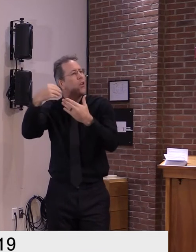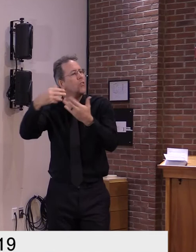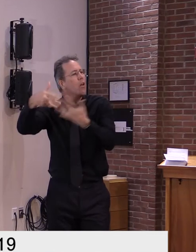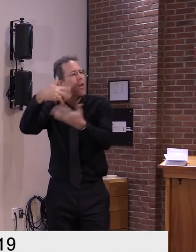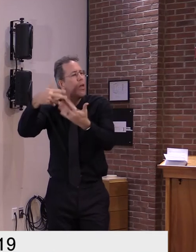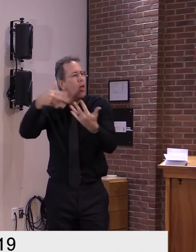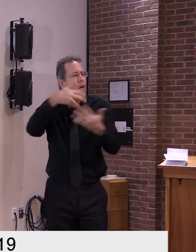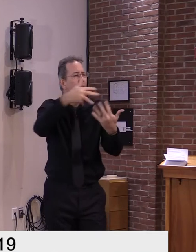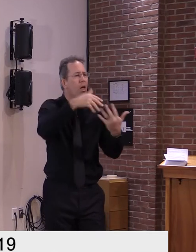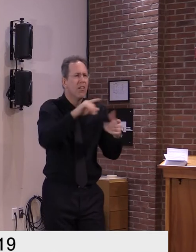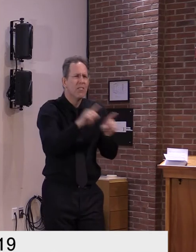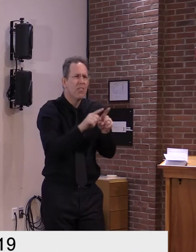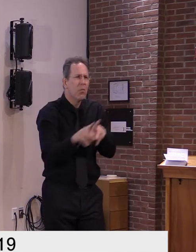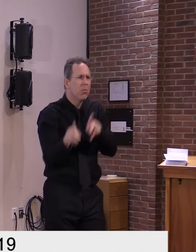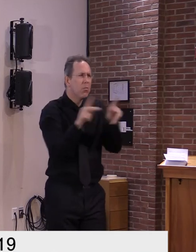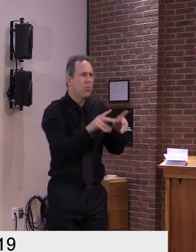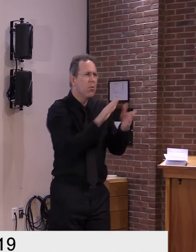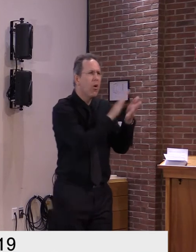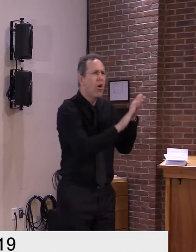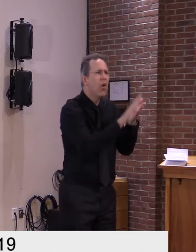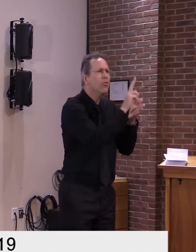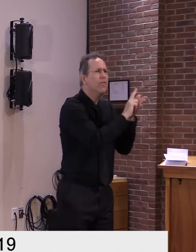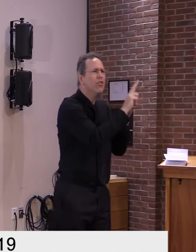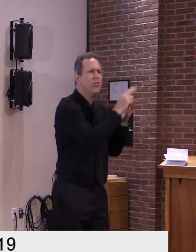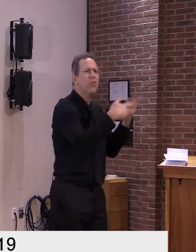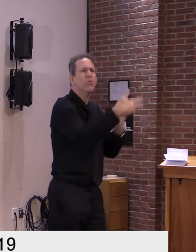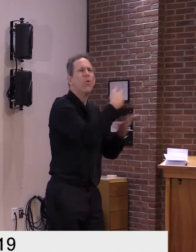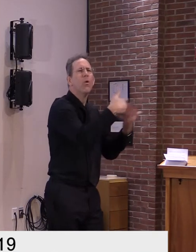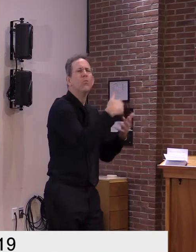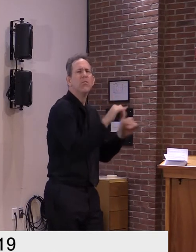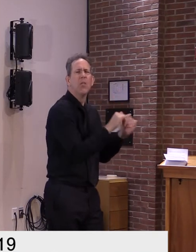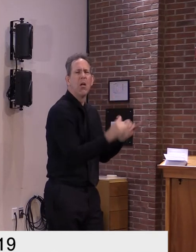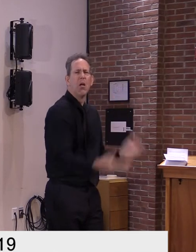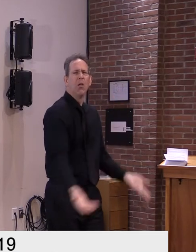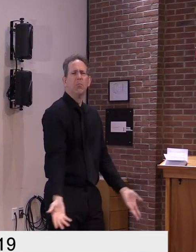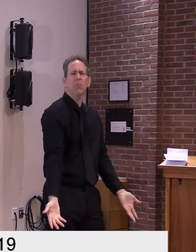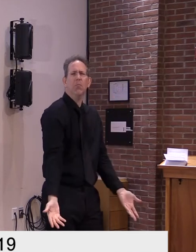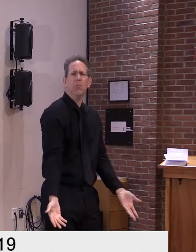Yeah, so they their students all signed an additional